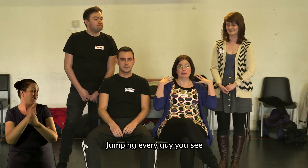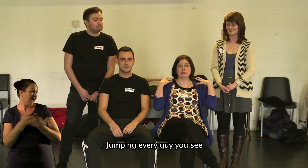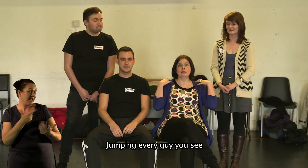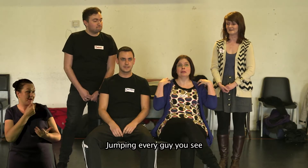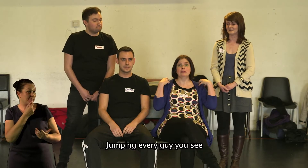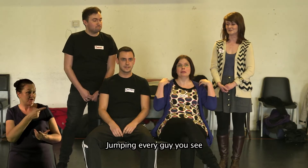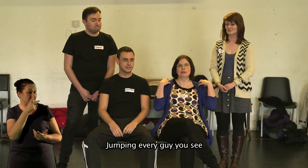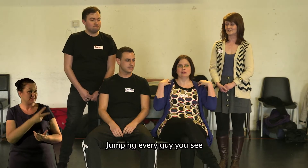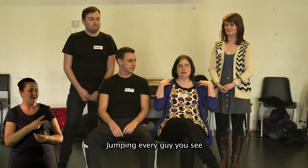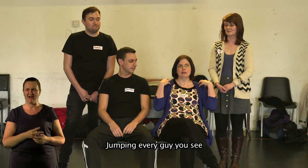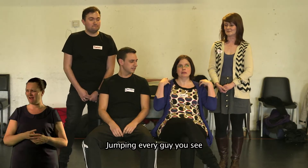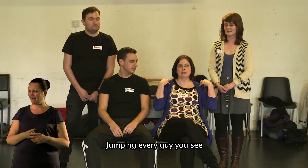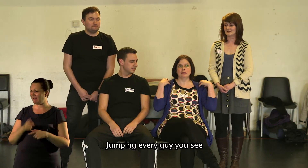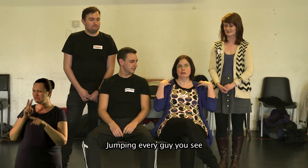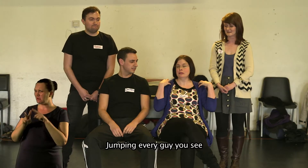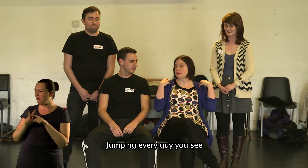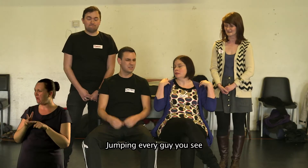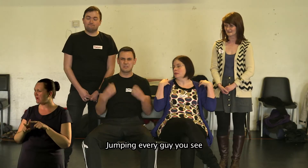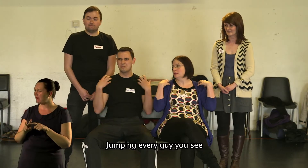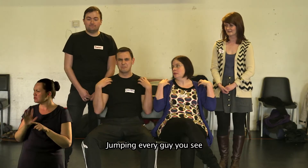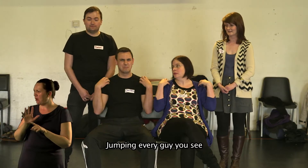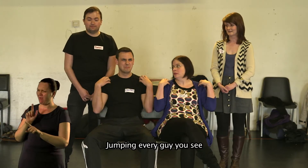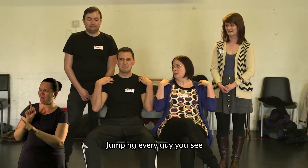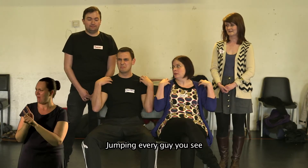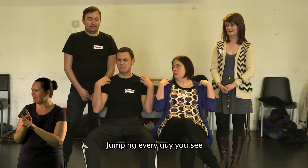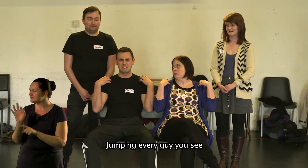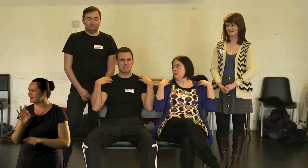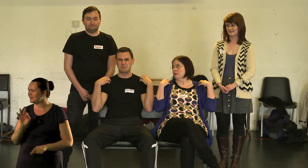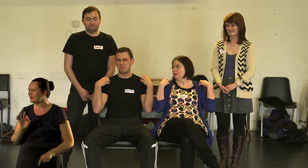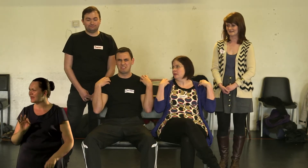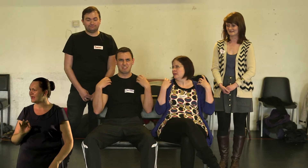I'd hardly call having a joke jumping.